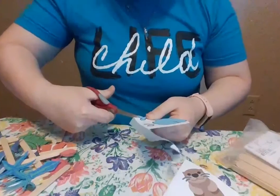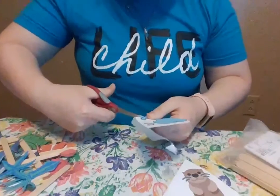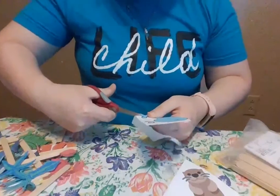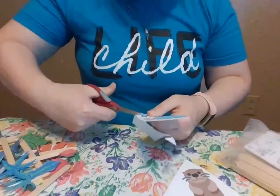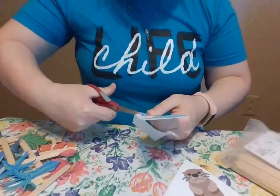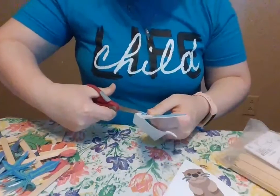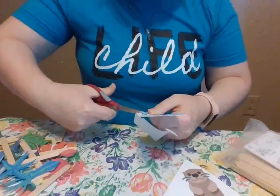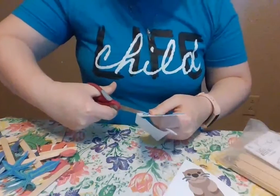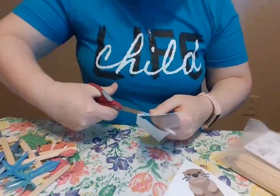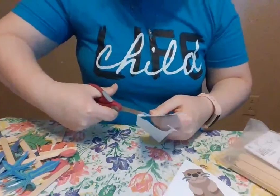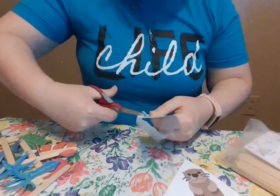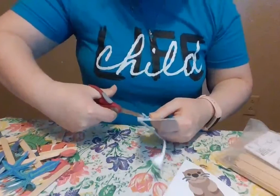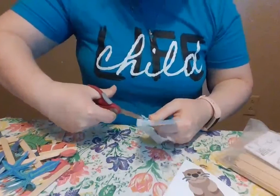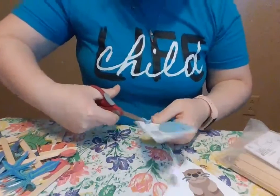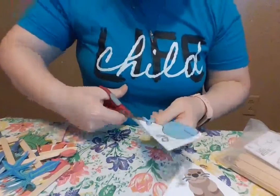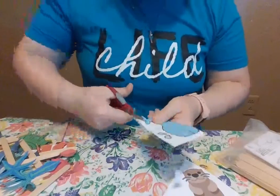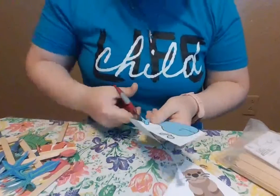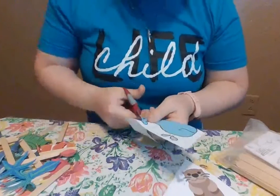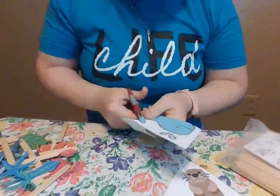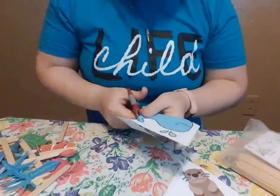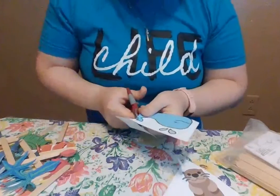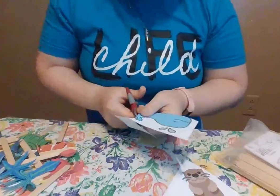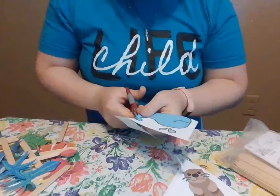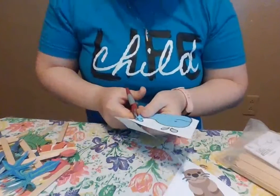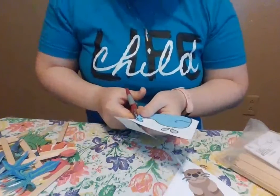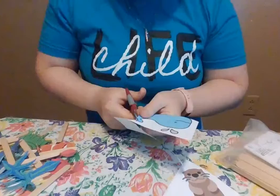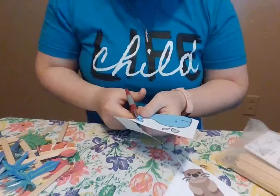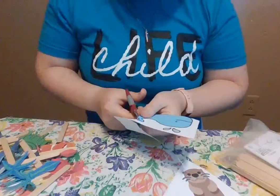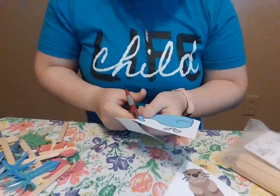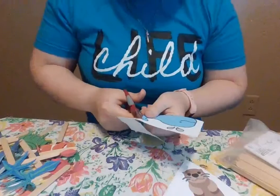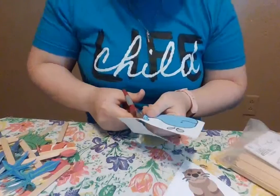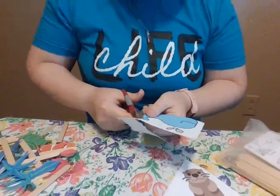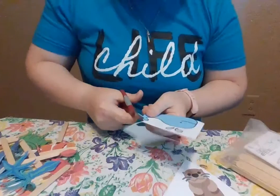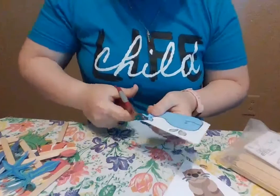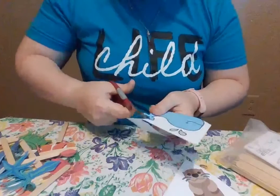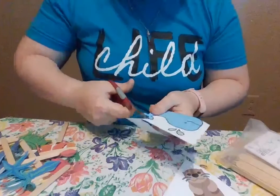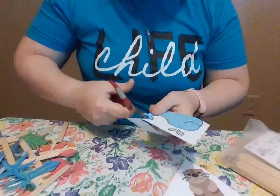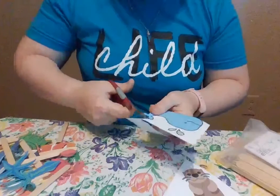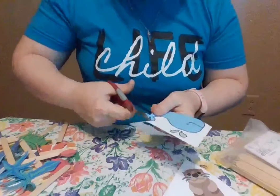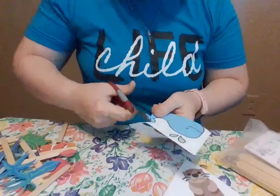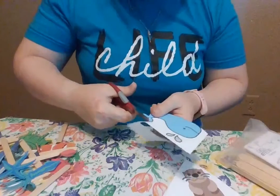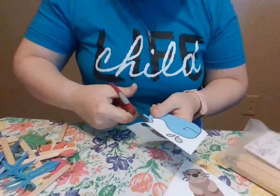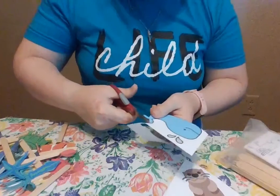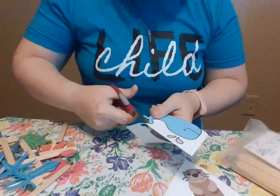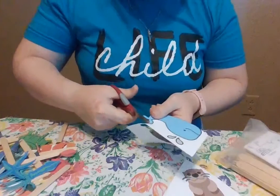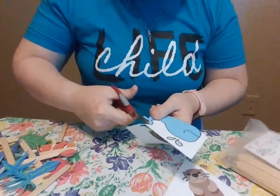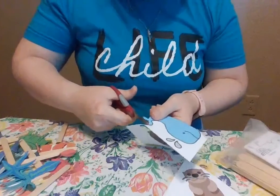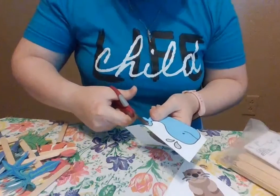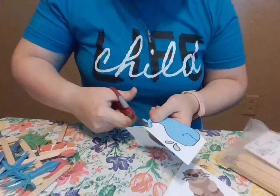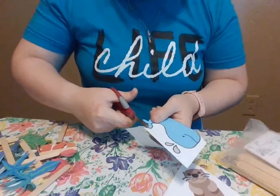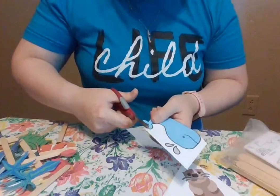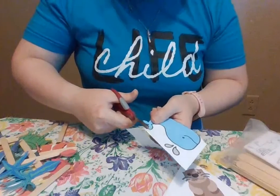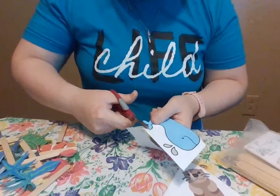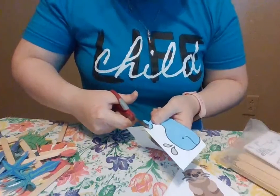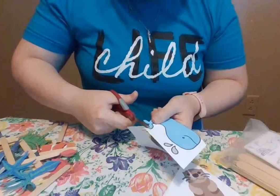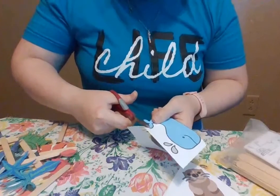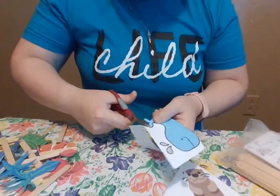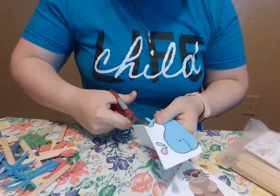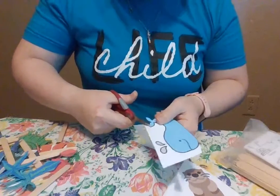Anytime I say a word, you guys should practice what sign it is. So whale, do you